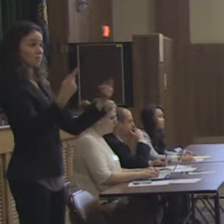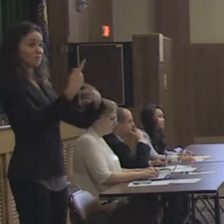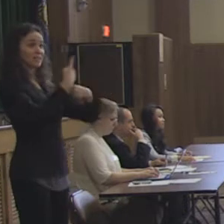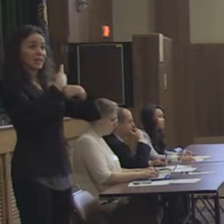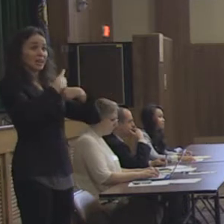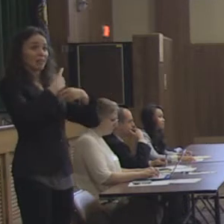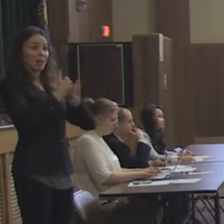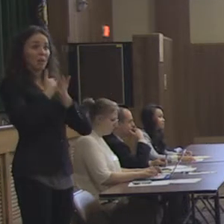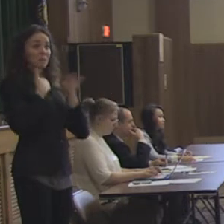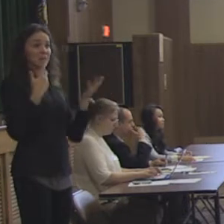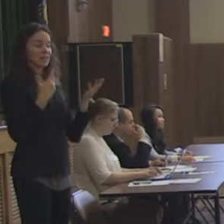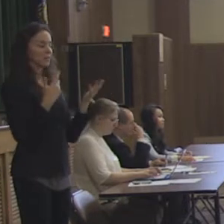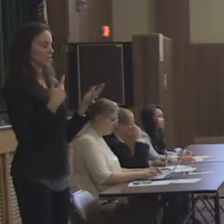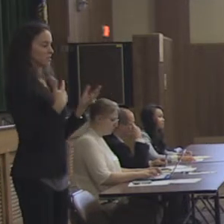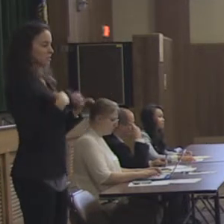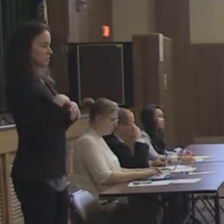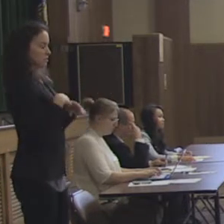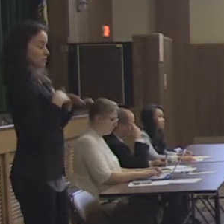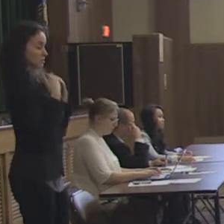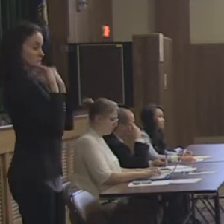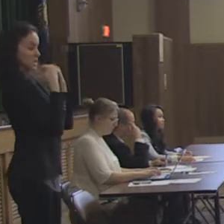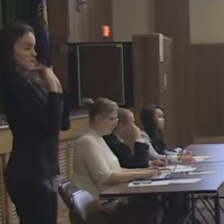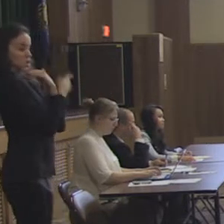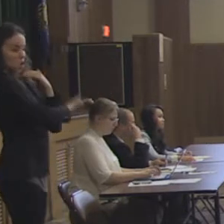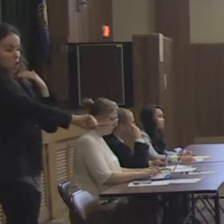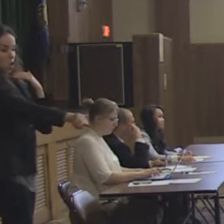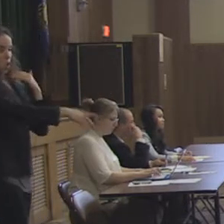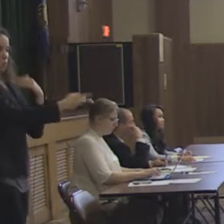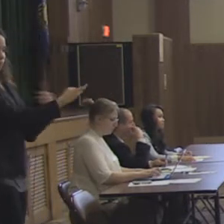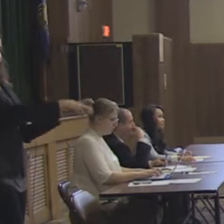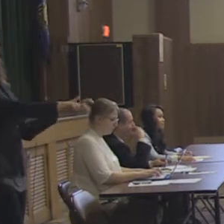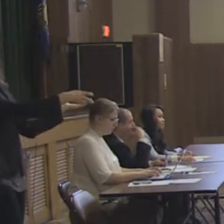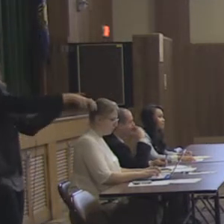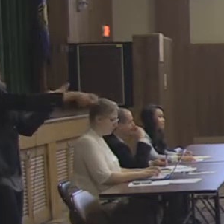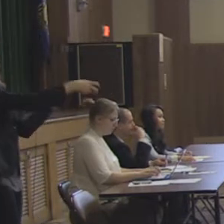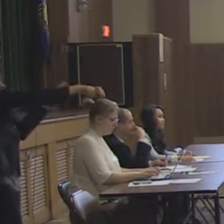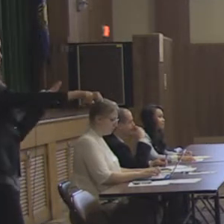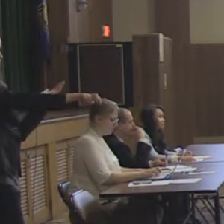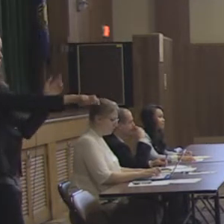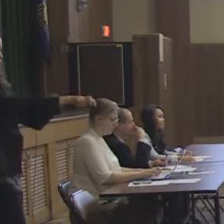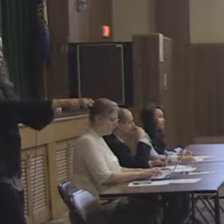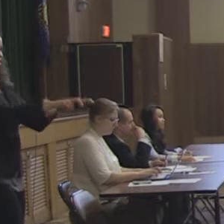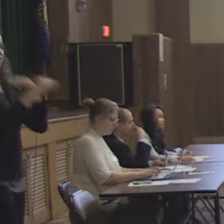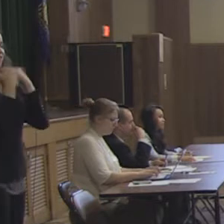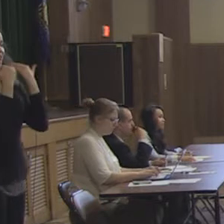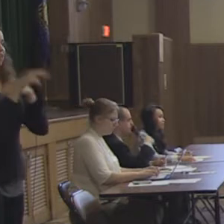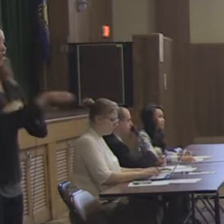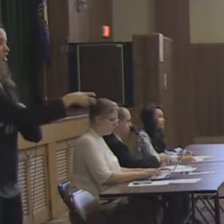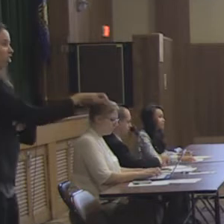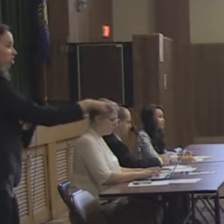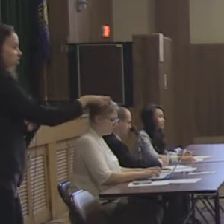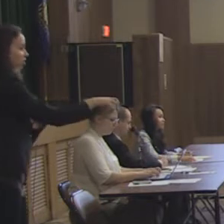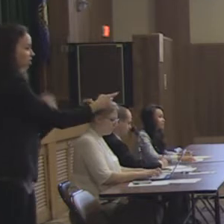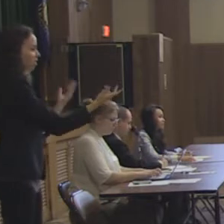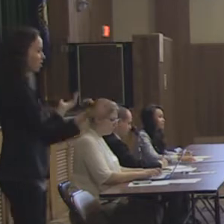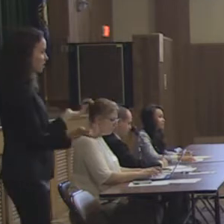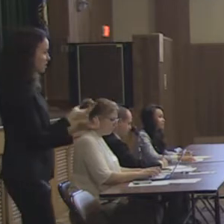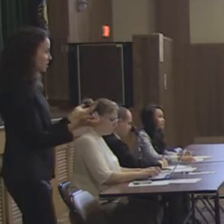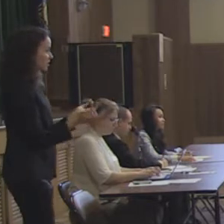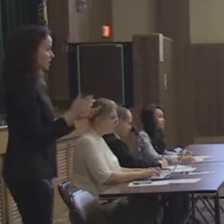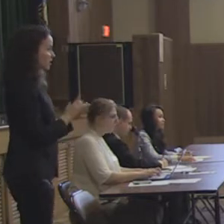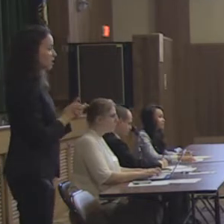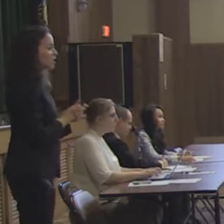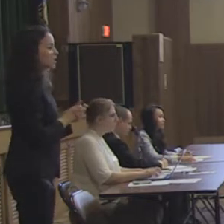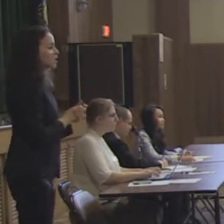of it for long. You want to go to the next facility. But, you know, if you study about anybody with mental health issues or cognitive issues, they do not